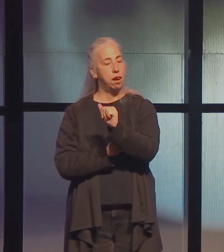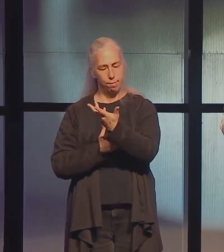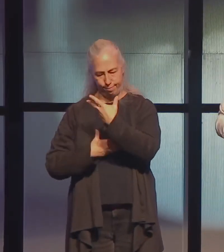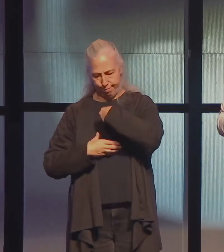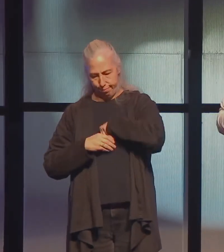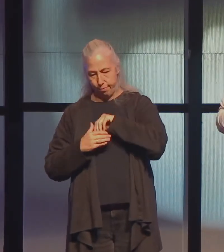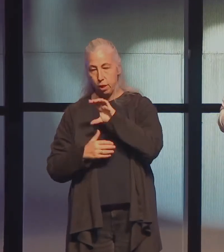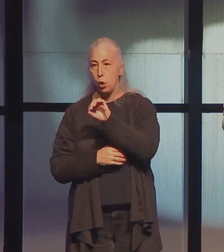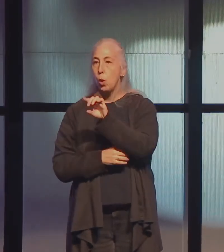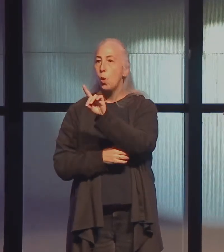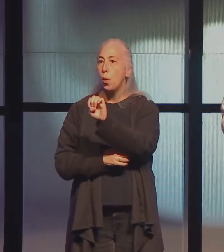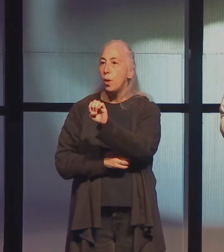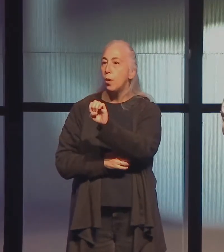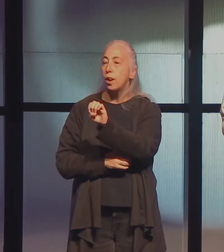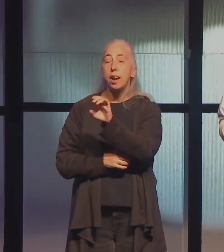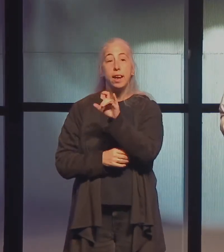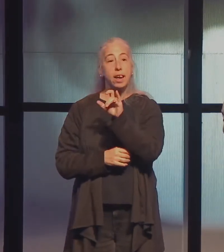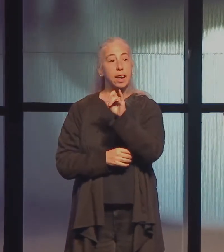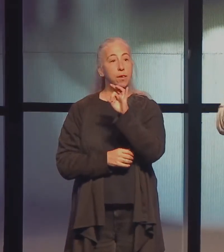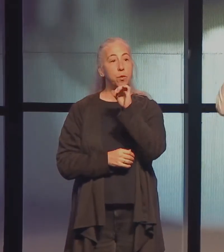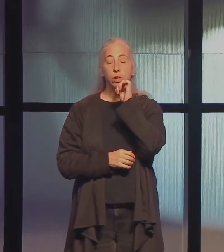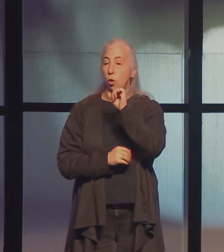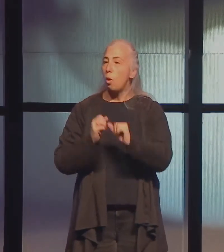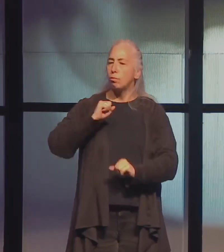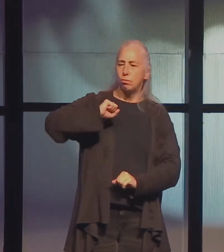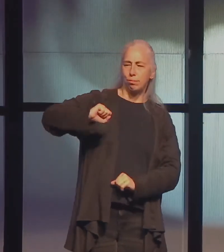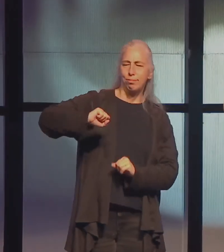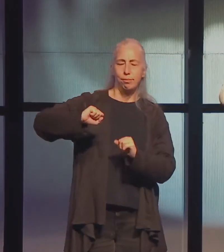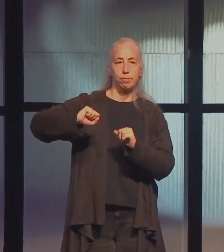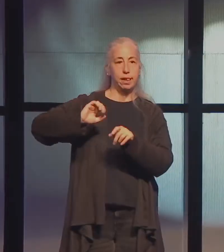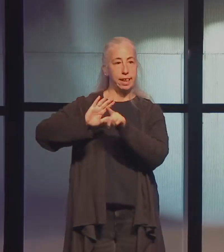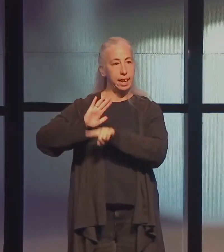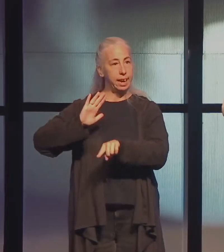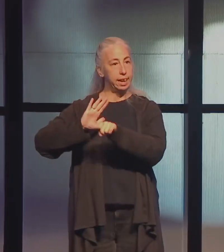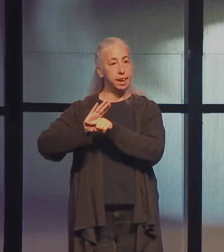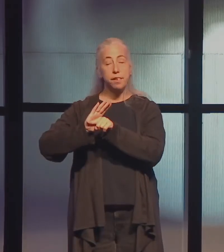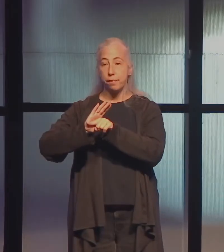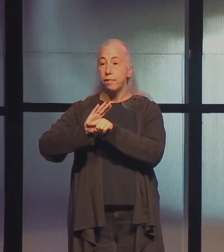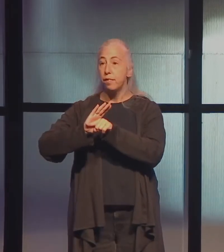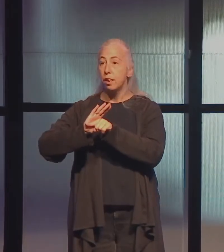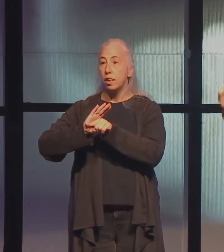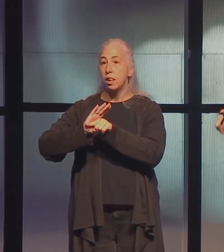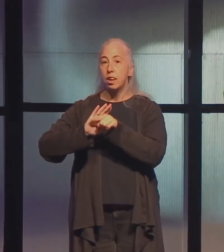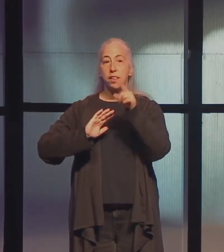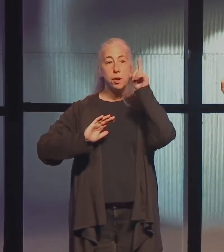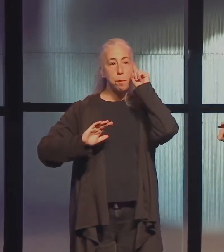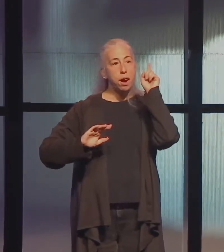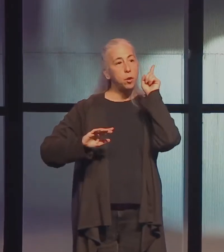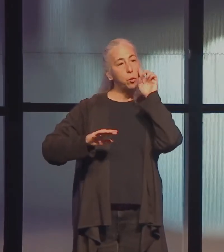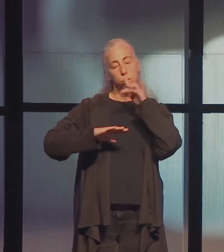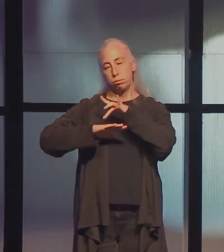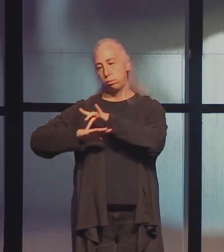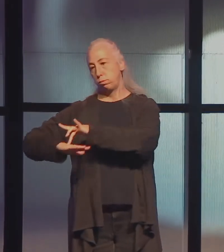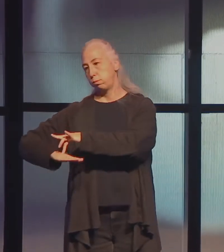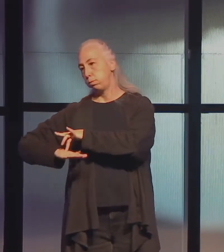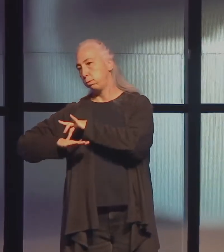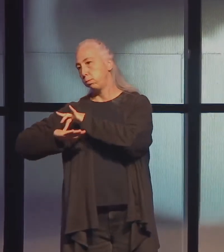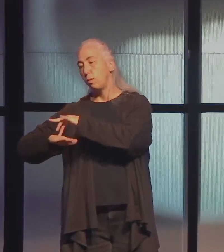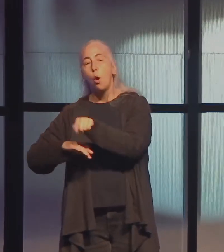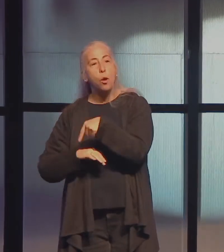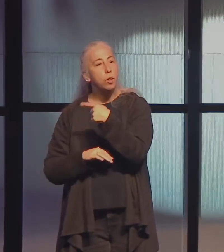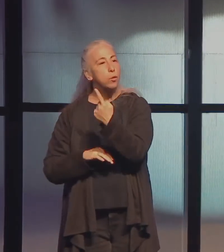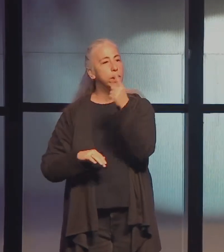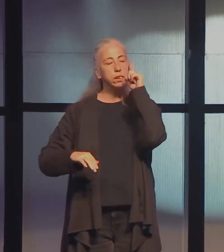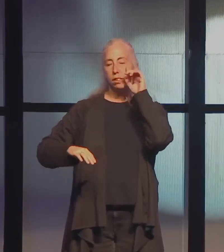to actively work against that bias, our minds are just going to continually to default to the negative story.